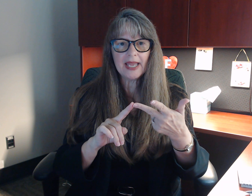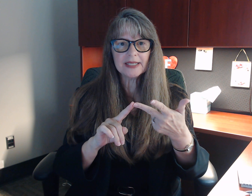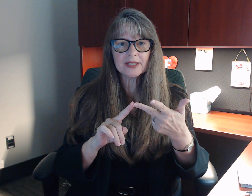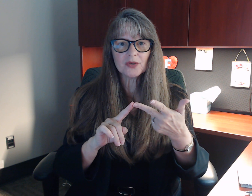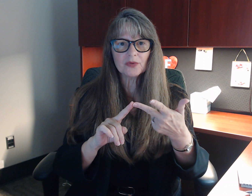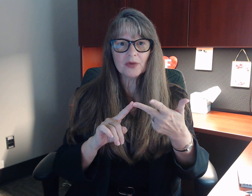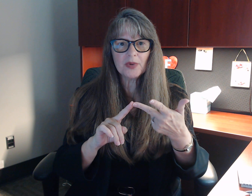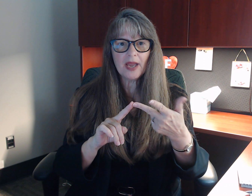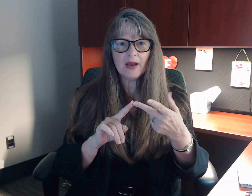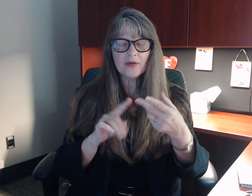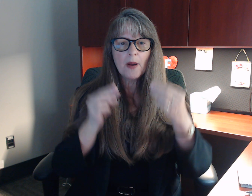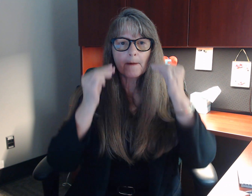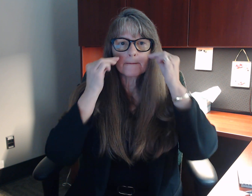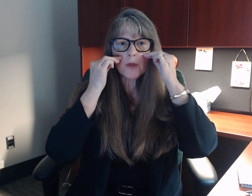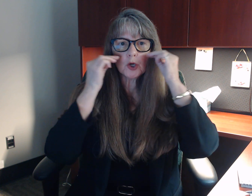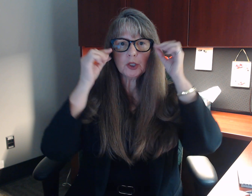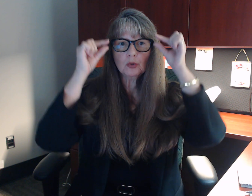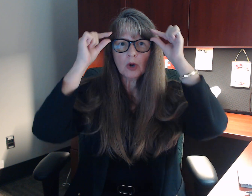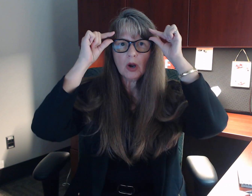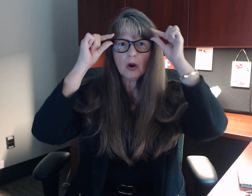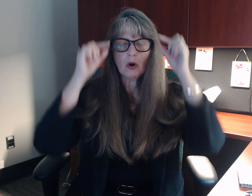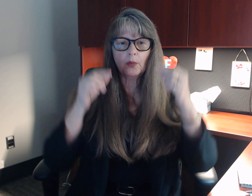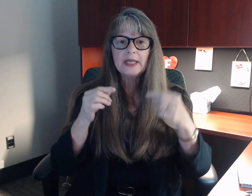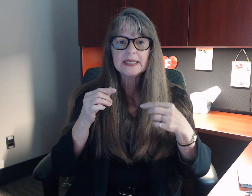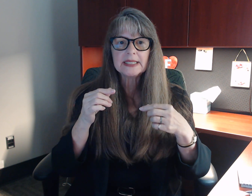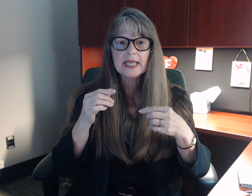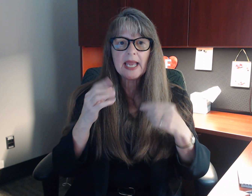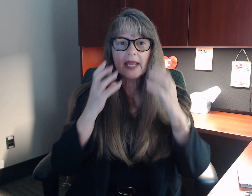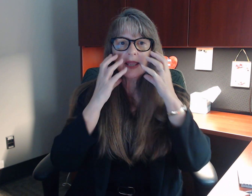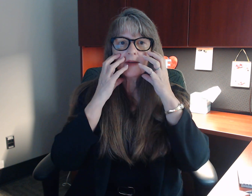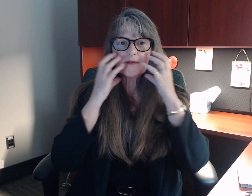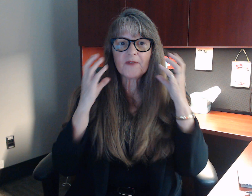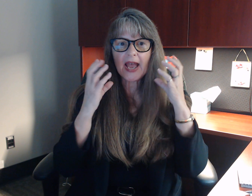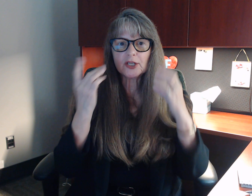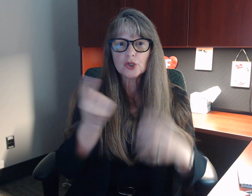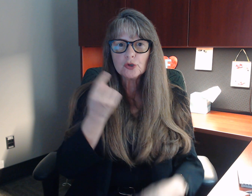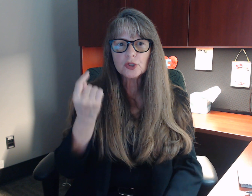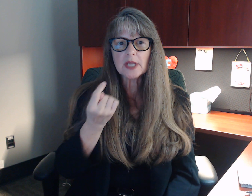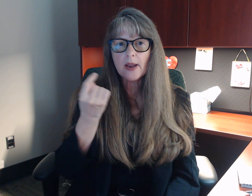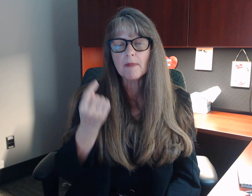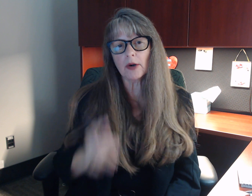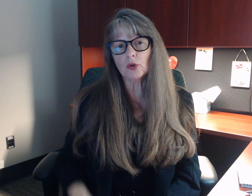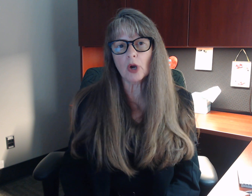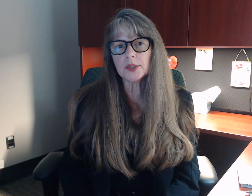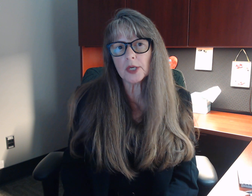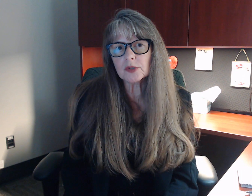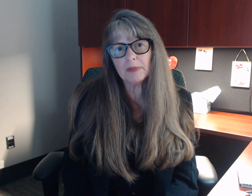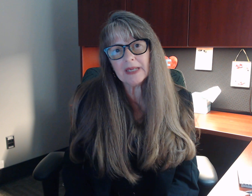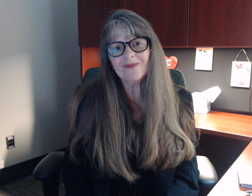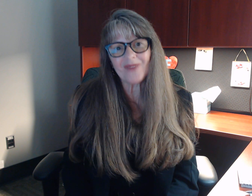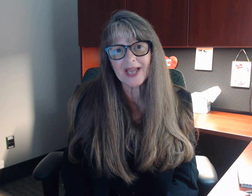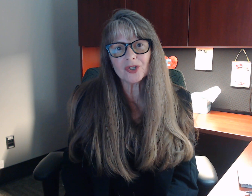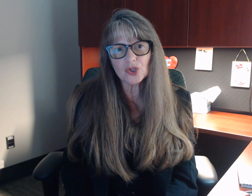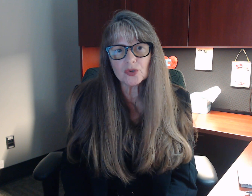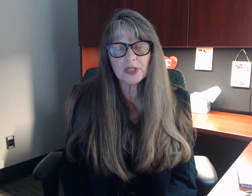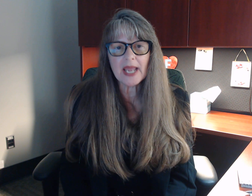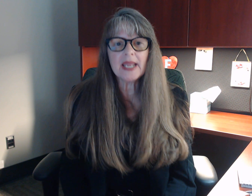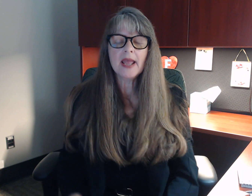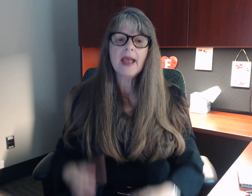and then we have Mardi Gras, or we can say Fat Tuesday. Mardi Gras does mean Fat Tuesday,